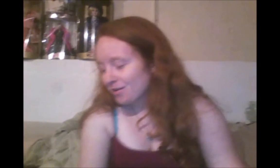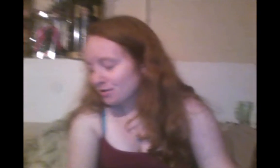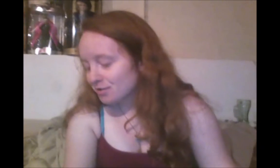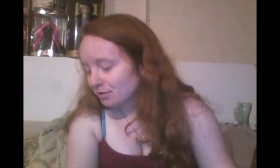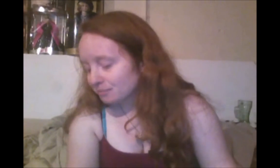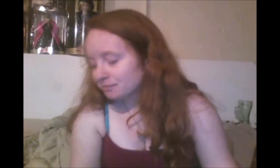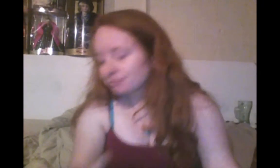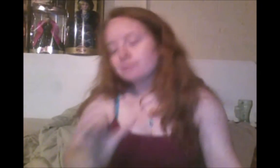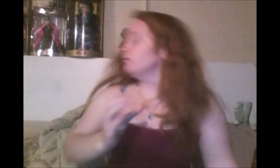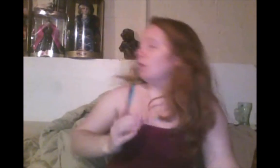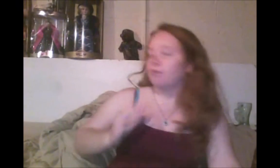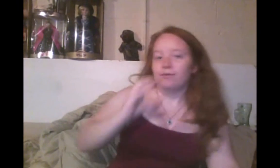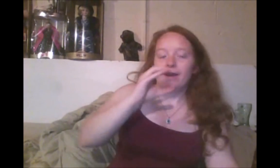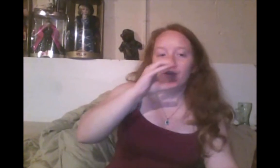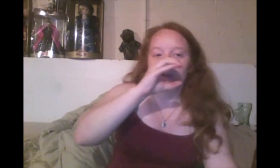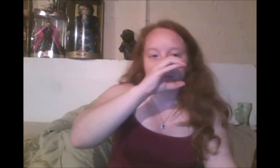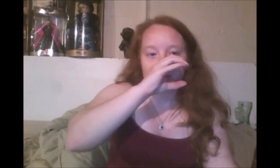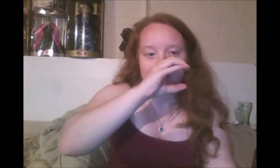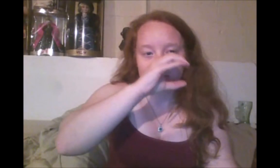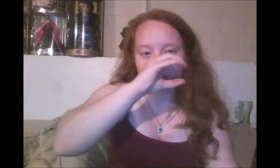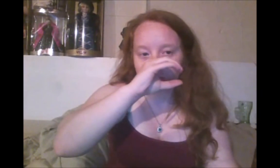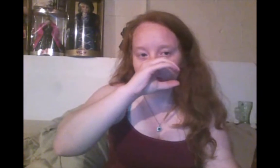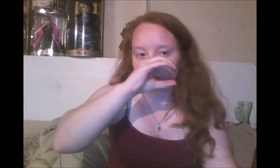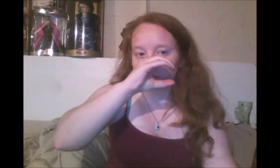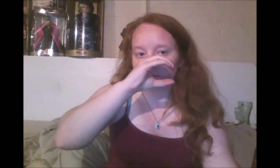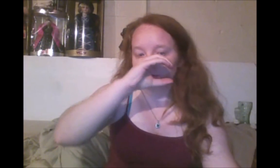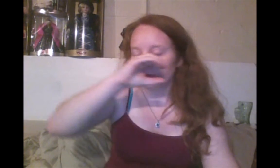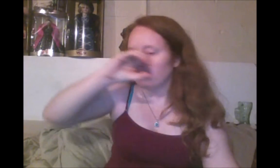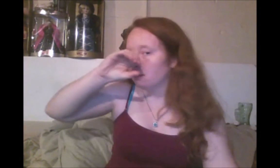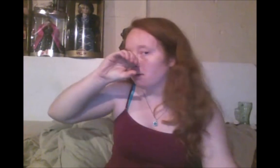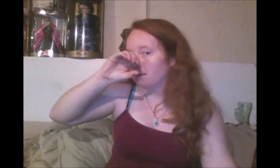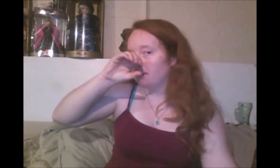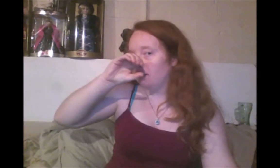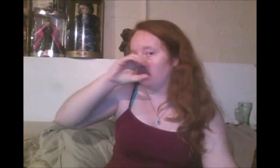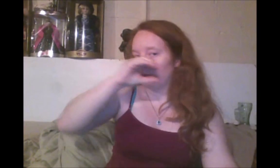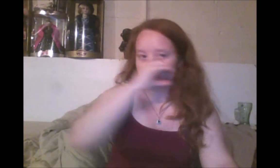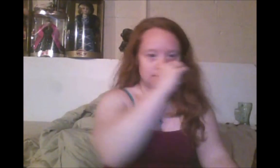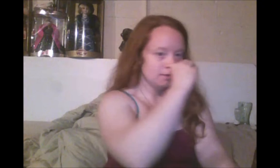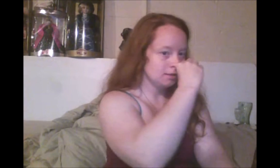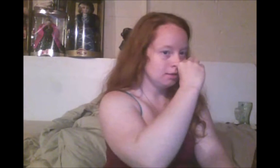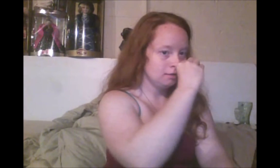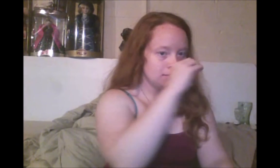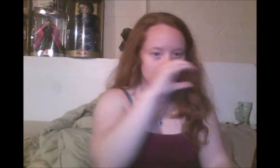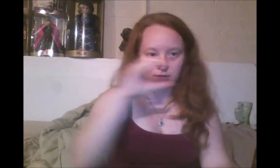So, for rhino, you're going to make a C on your nose. C. C. C.